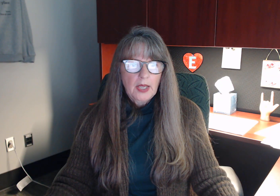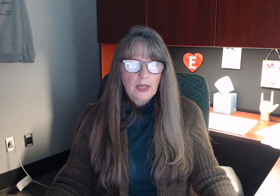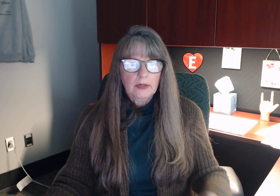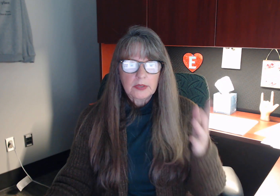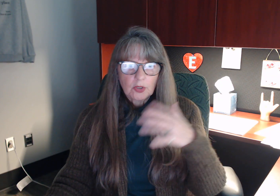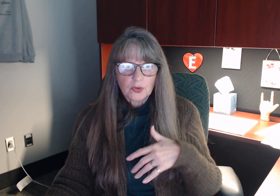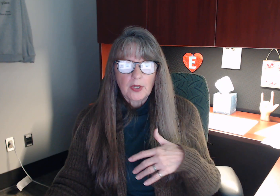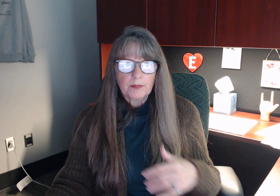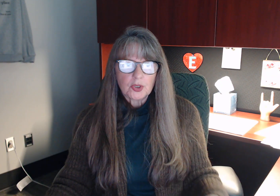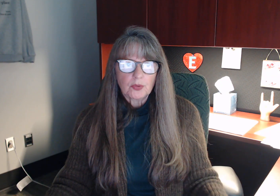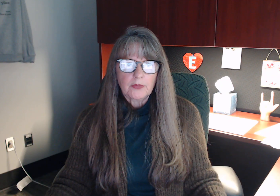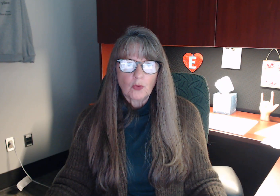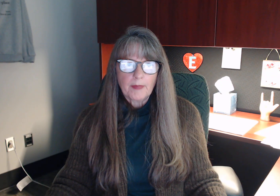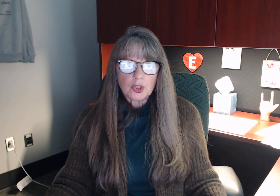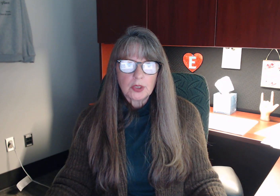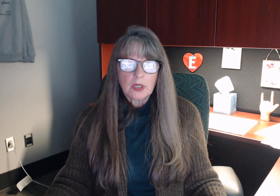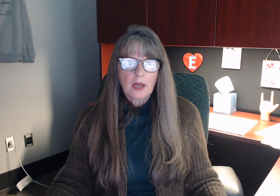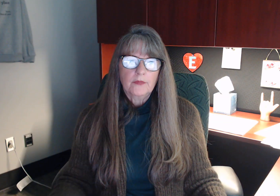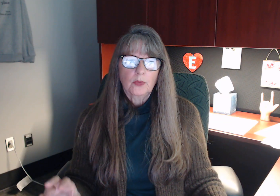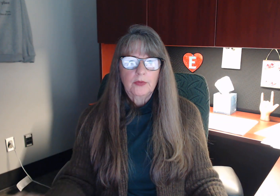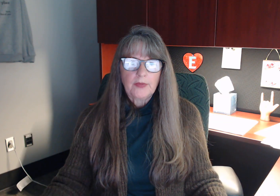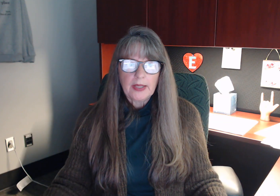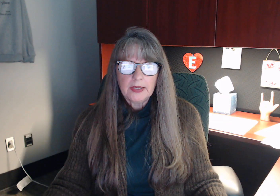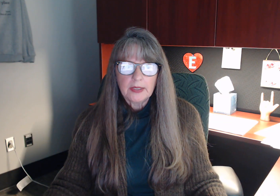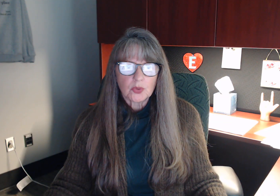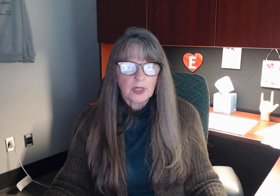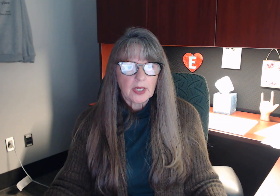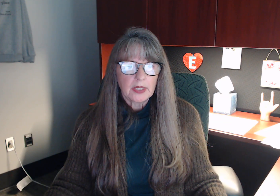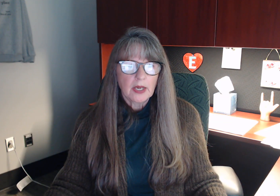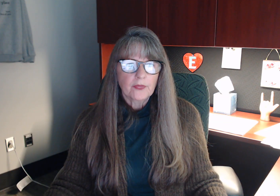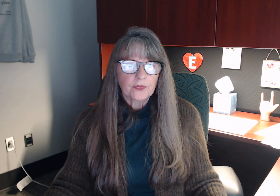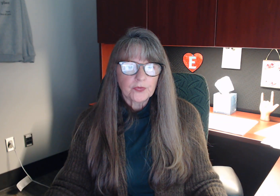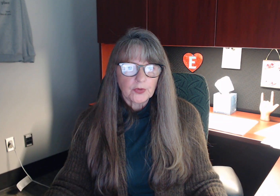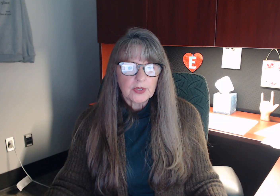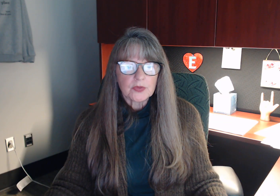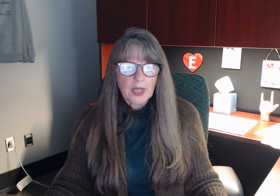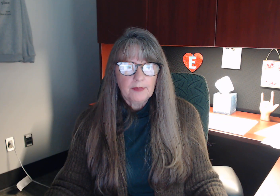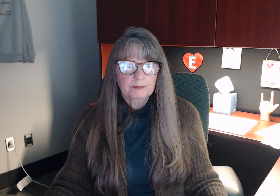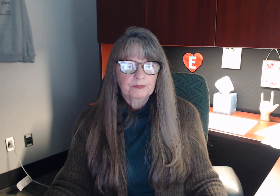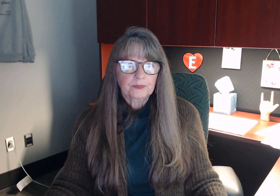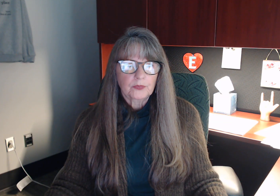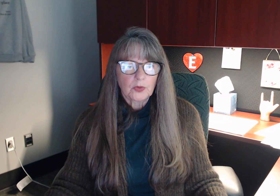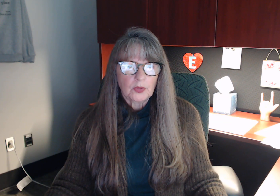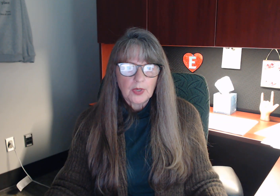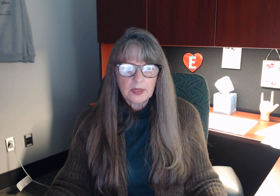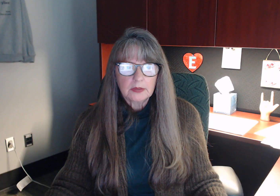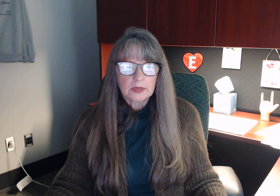And shows you another picture of the formation of the Rift Valley. That's 29. 30, the same. 31,